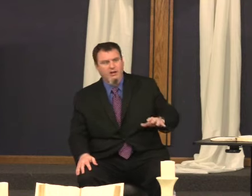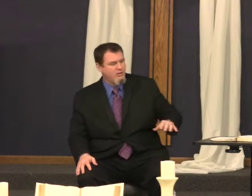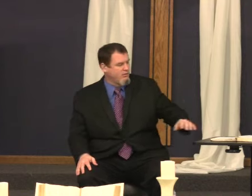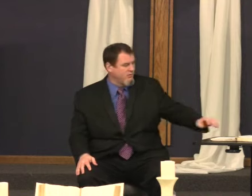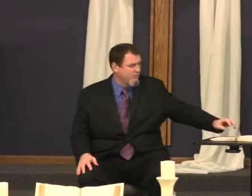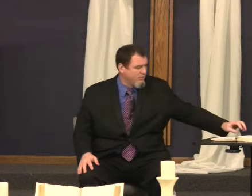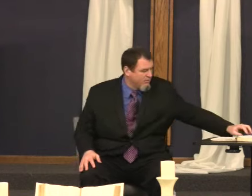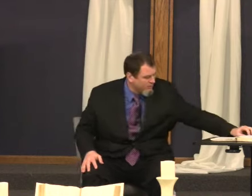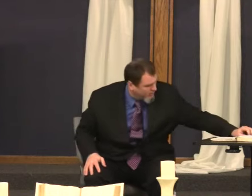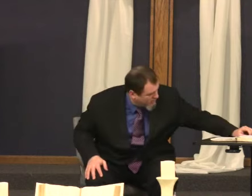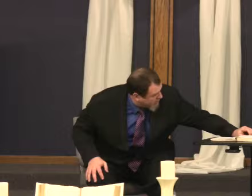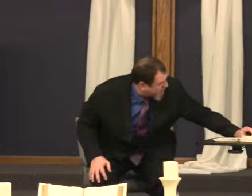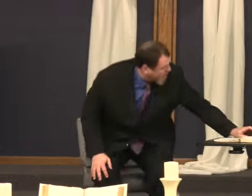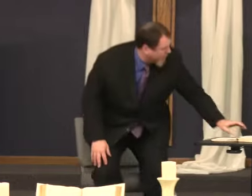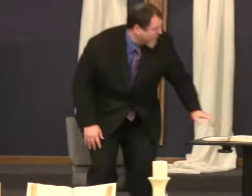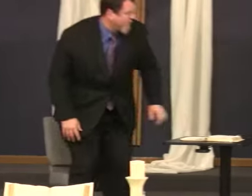said, "No way."